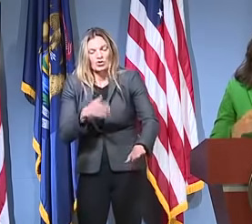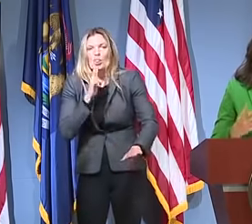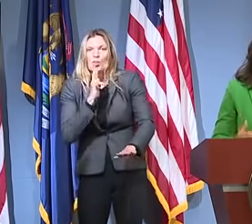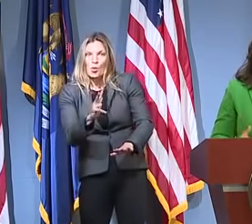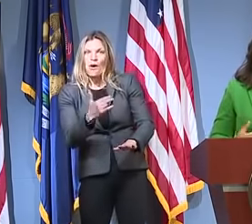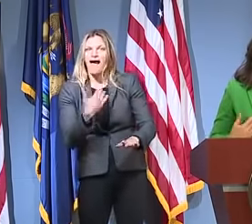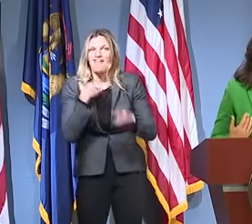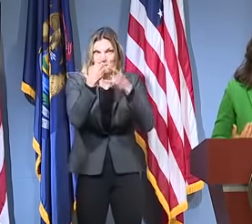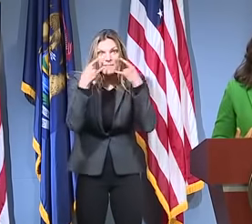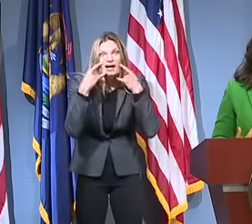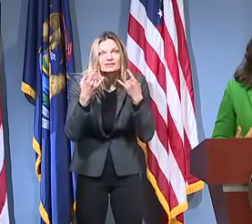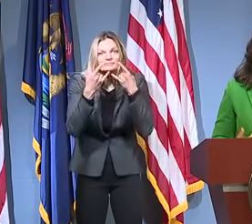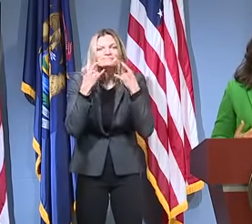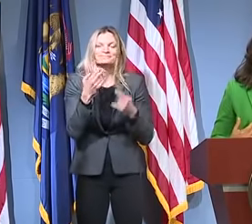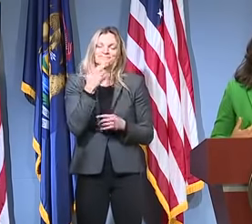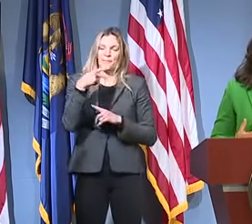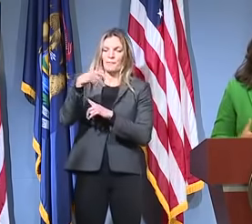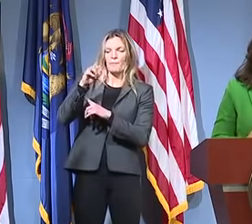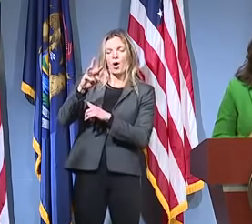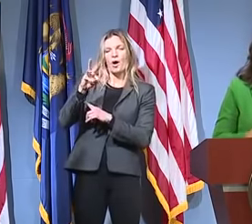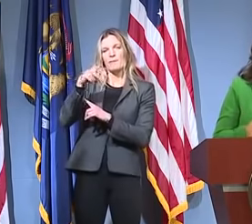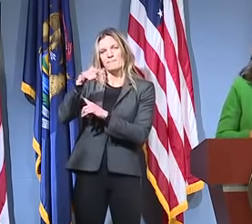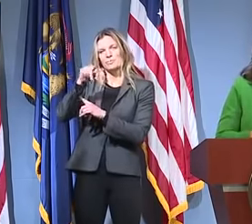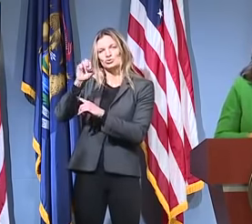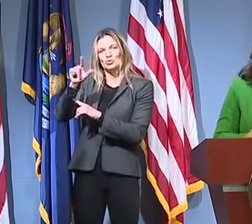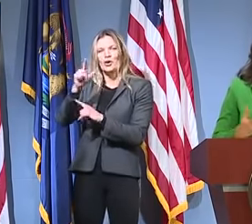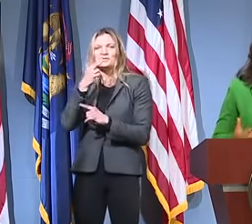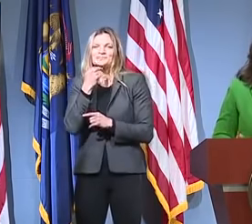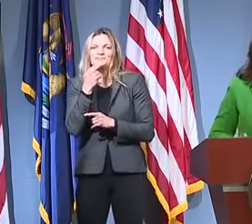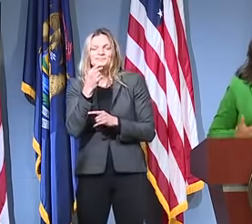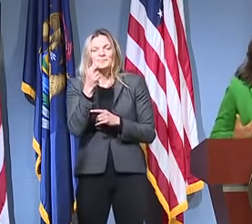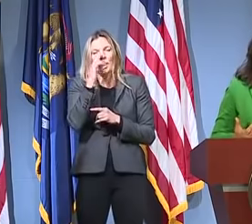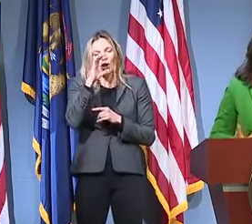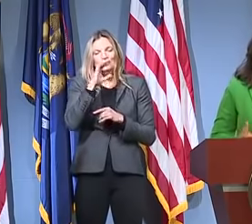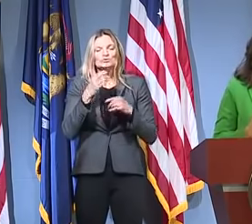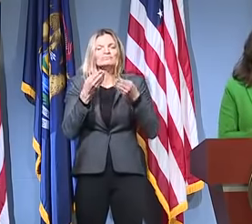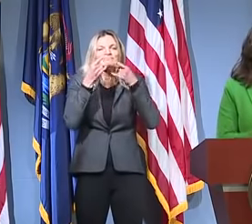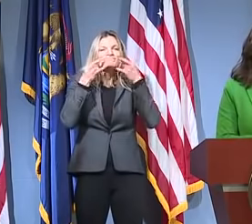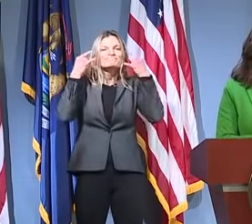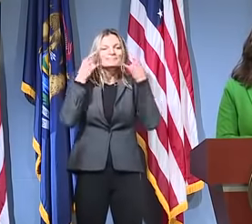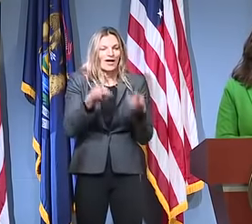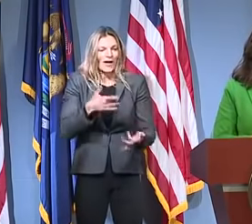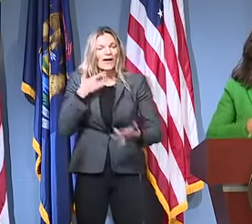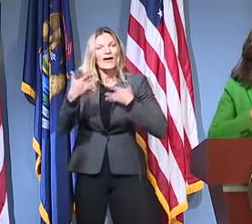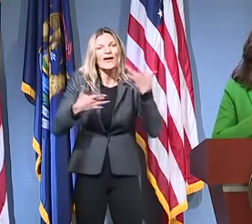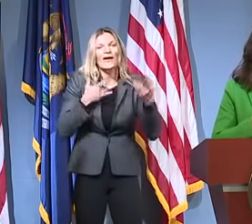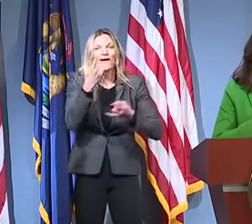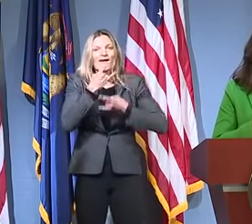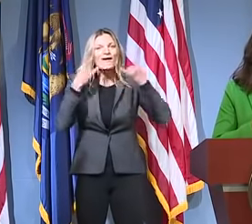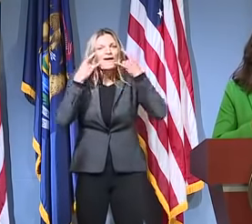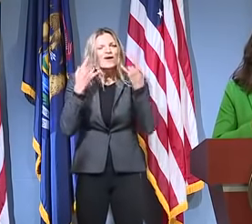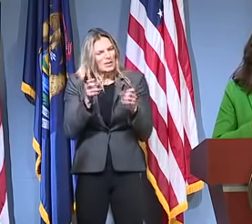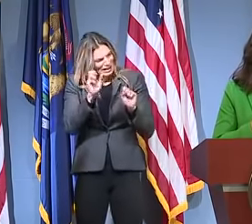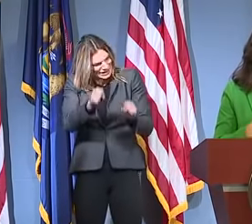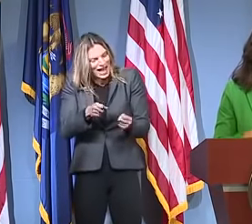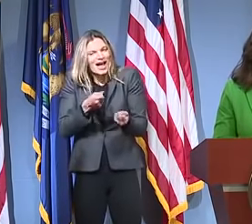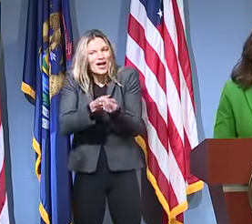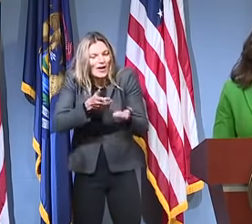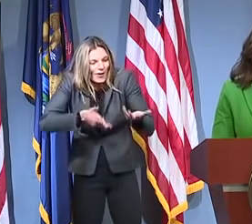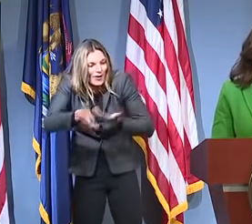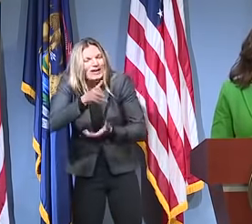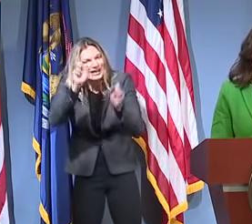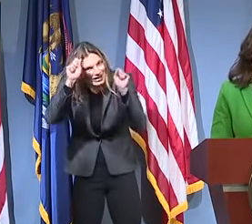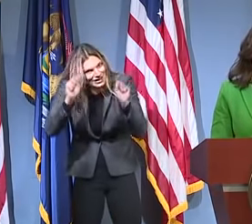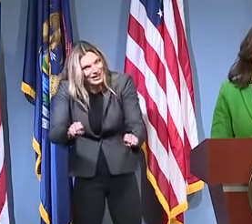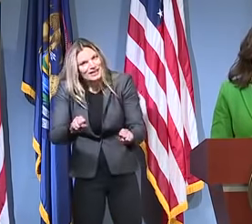mask. So I think it's really important for us to figure out how we can work with our children to help them keep themselves safe, but also everyone in your household safe